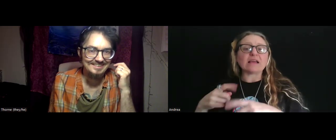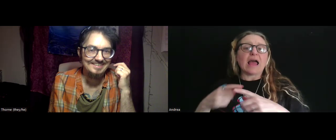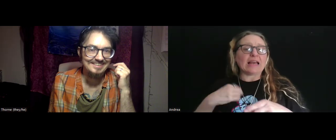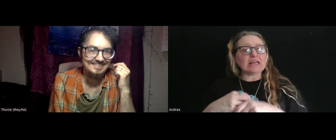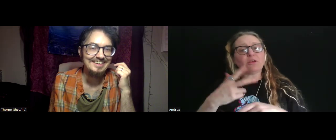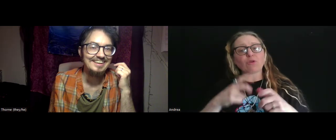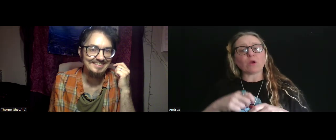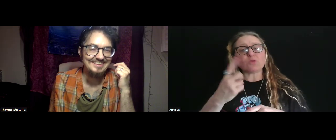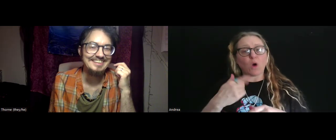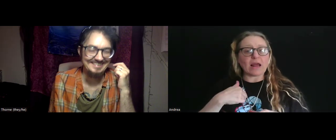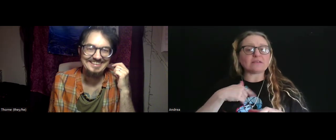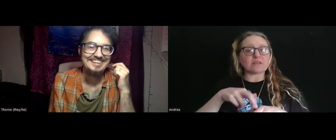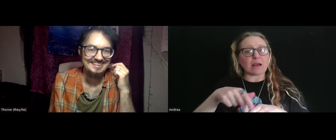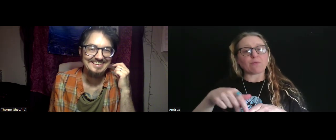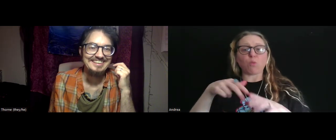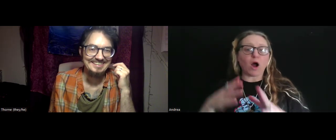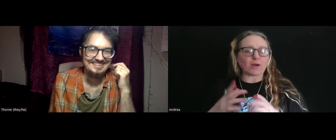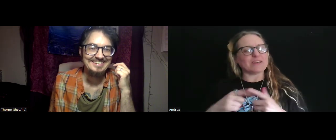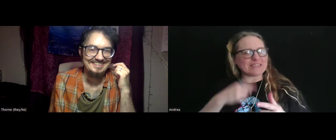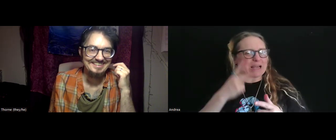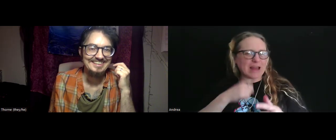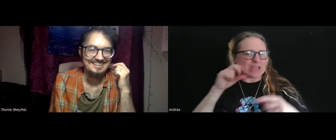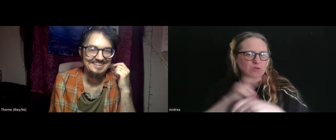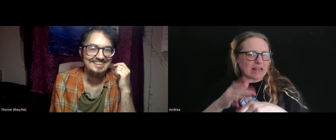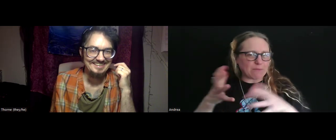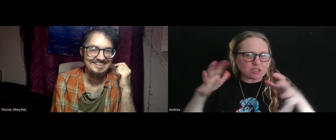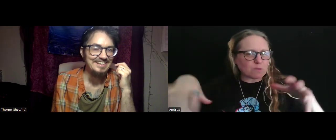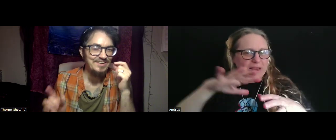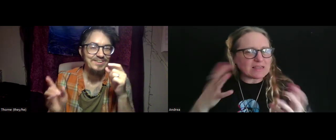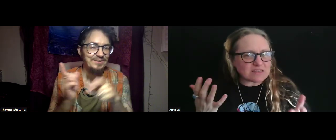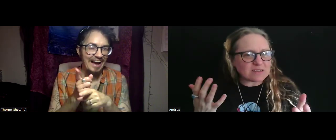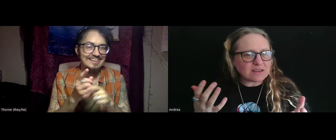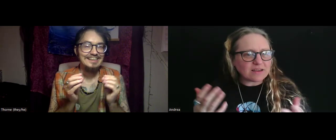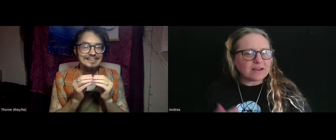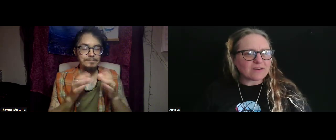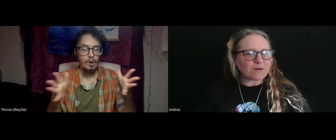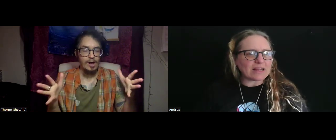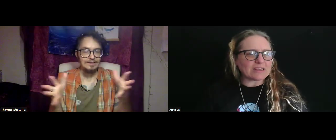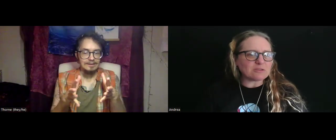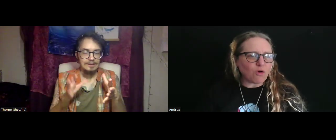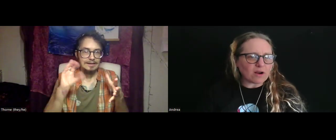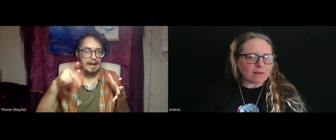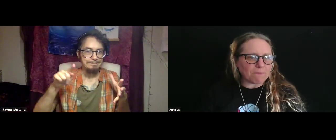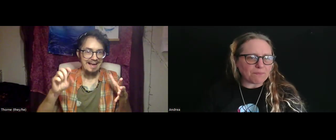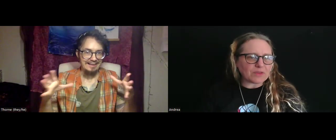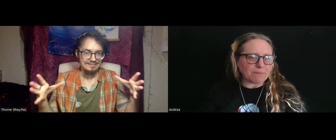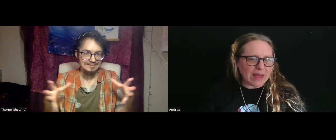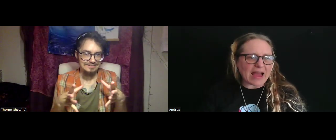And in the three rings, one has a tightrope walker. But you see, I'm not using that much space. Right. It's more